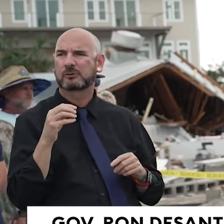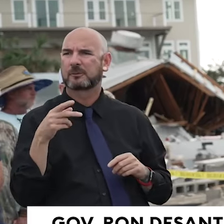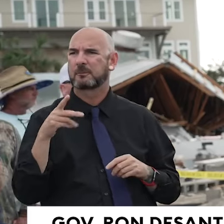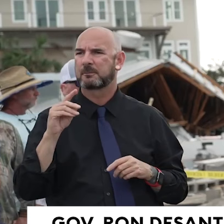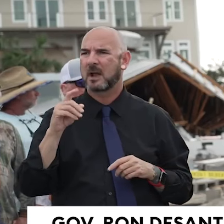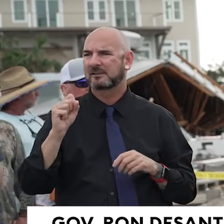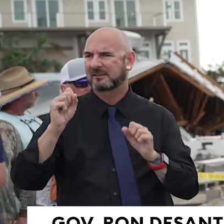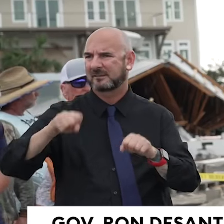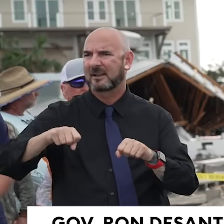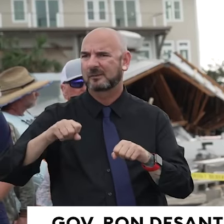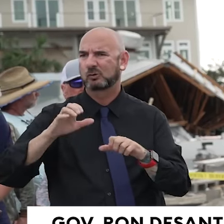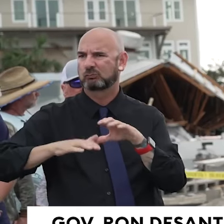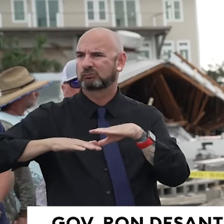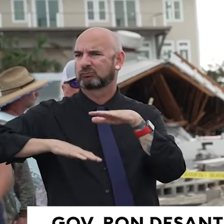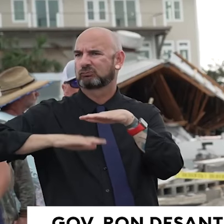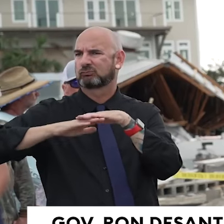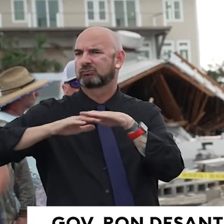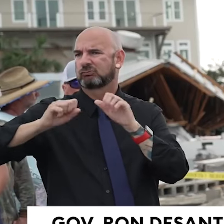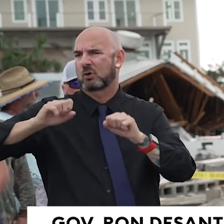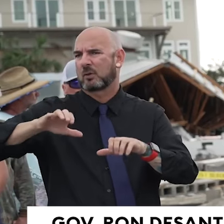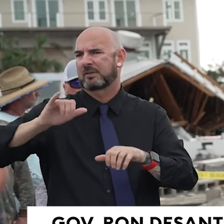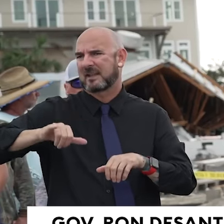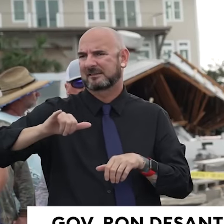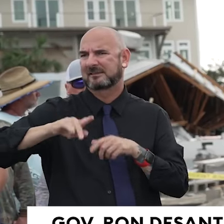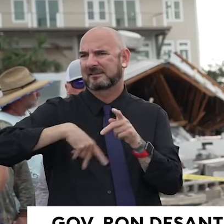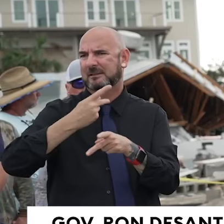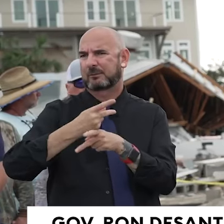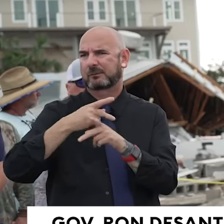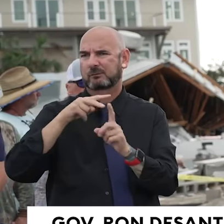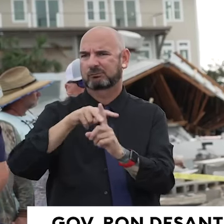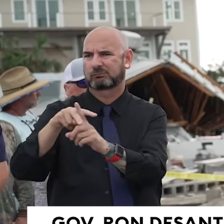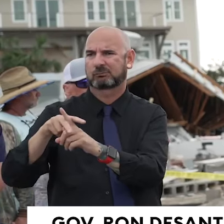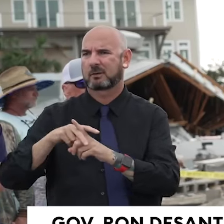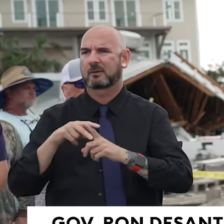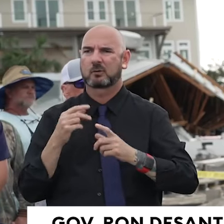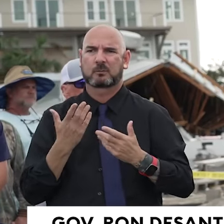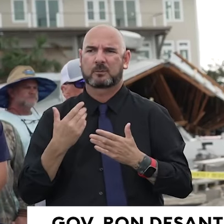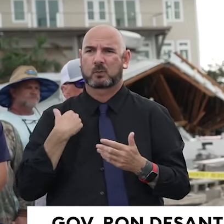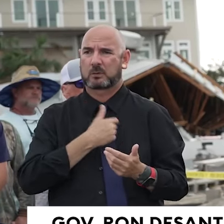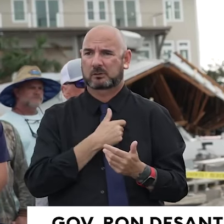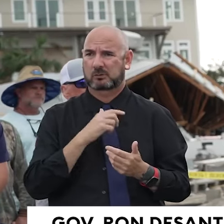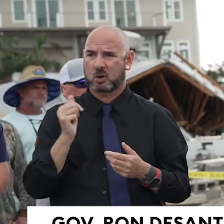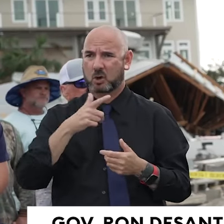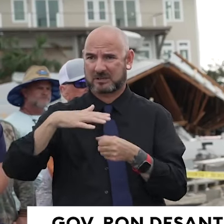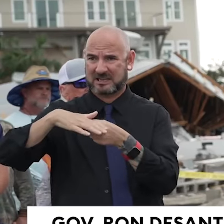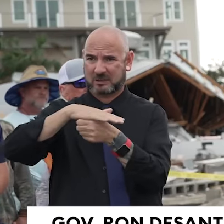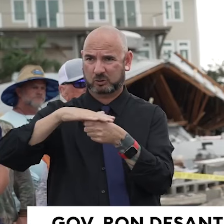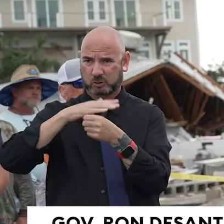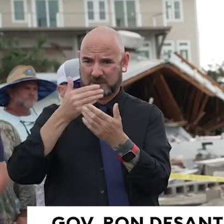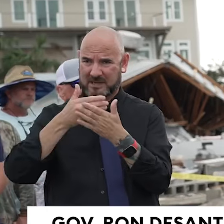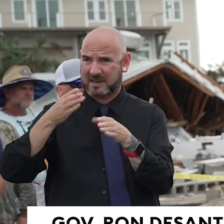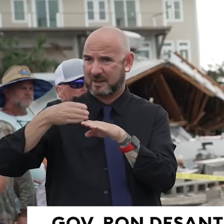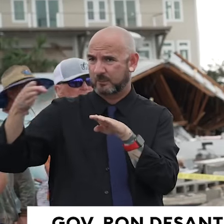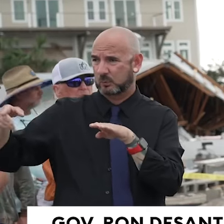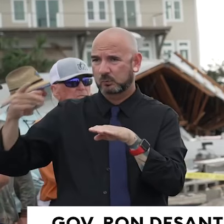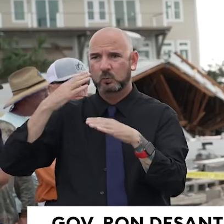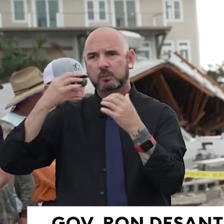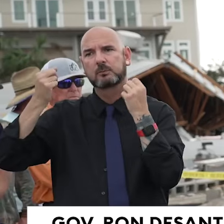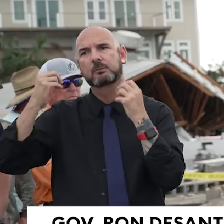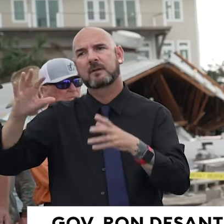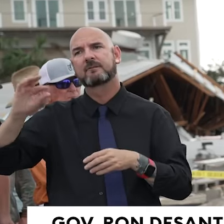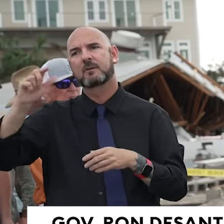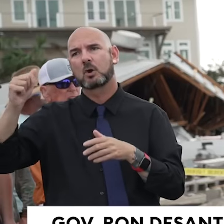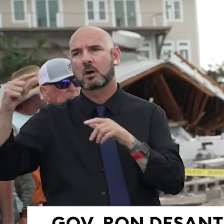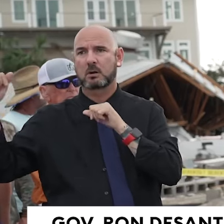Chinook helicopter. So that may be just like maybe one whole neighborhood in these areas. And I know there's a lot of Floridians that go up there, but